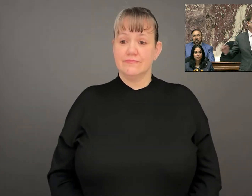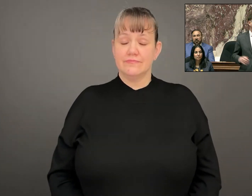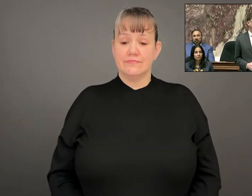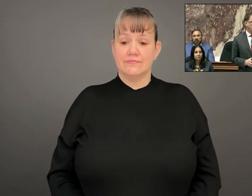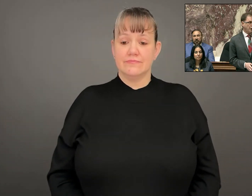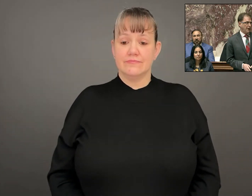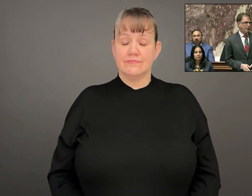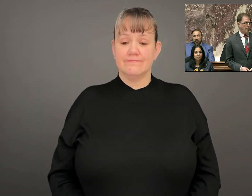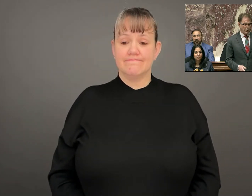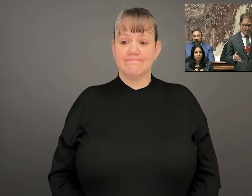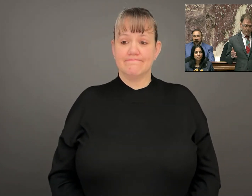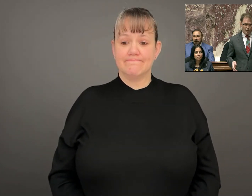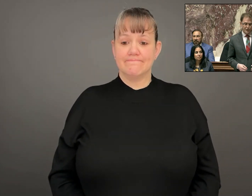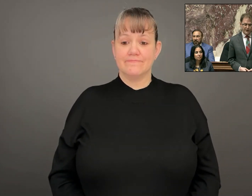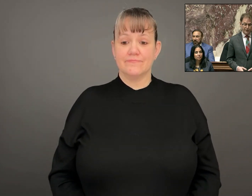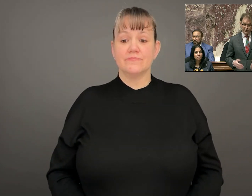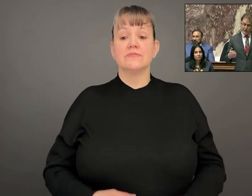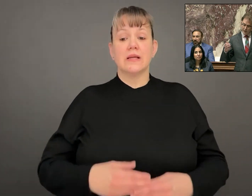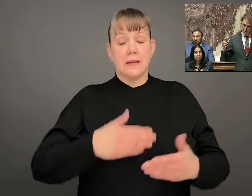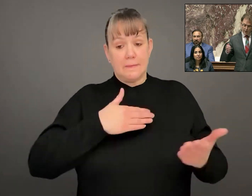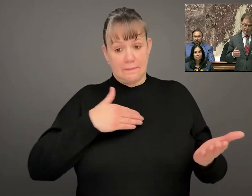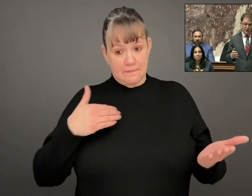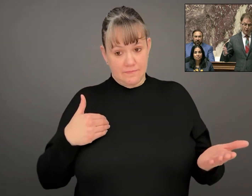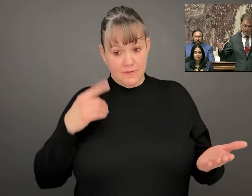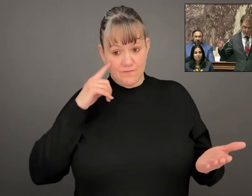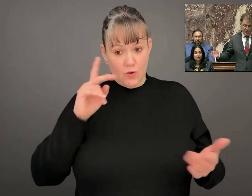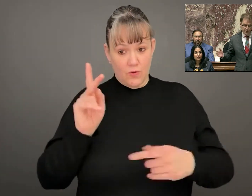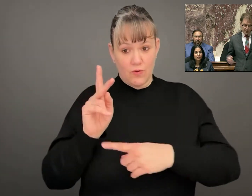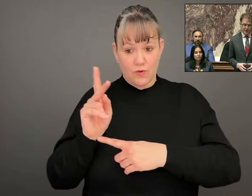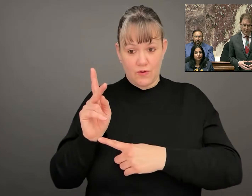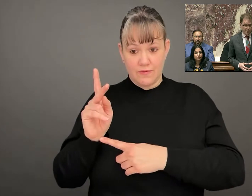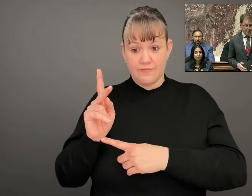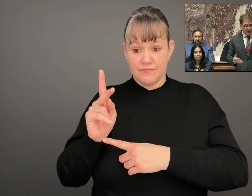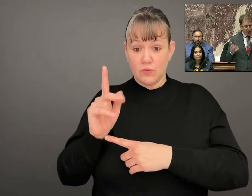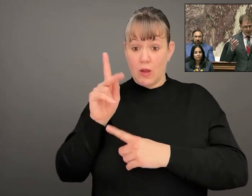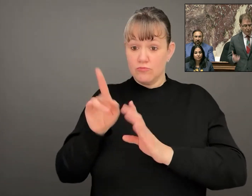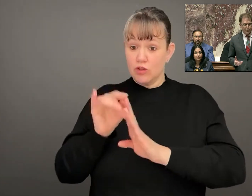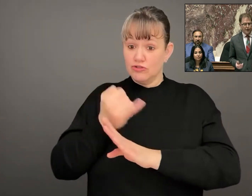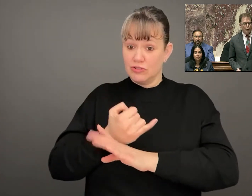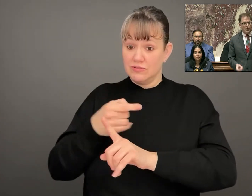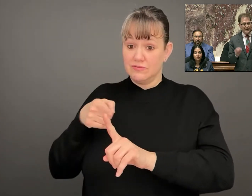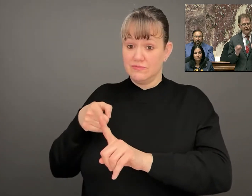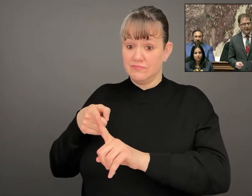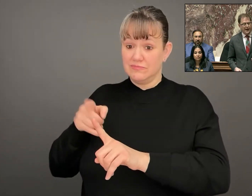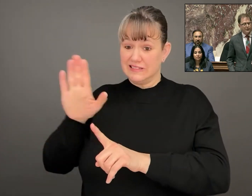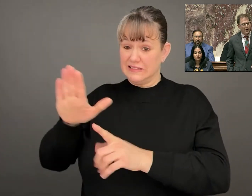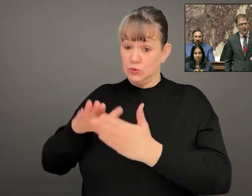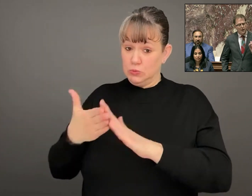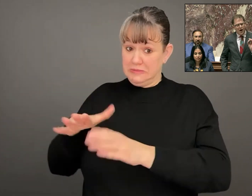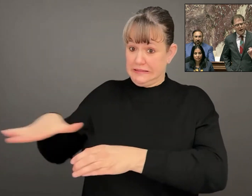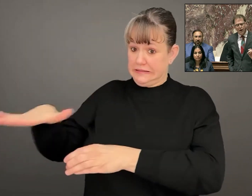The member for Kelowna, one of the projects is in near his community, Honourable Speaker. I'd be interested to know where he